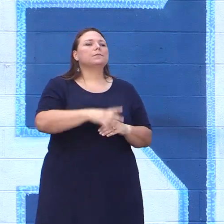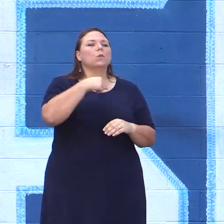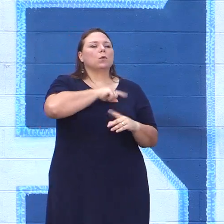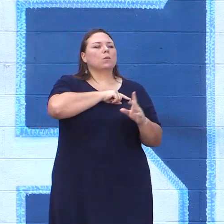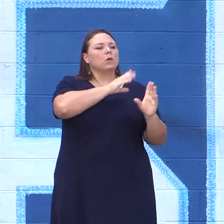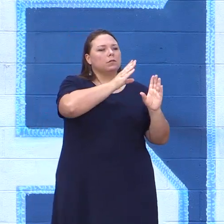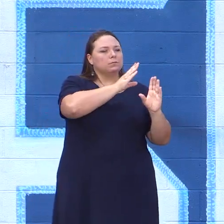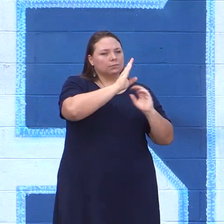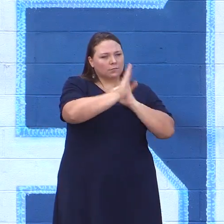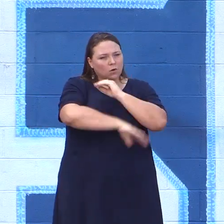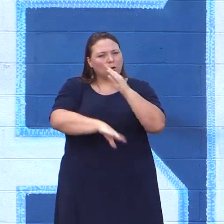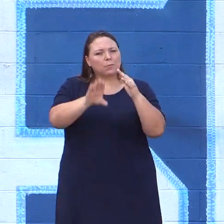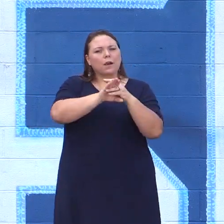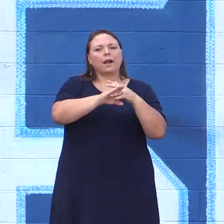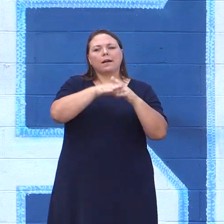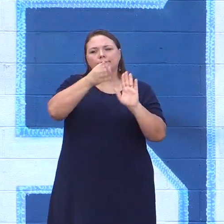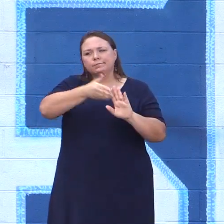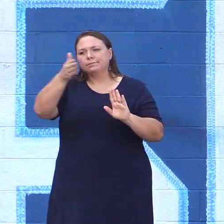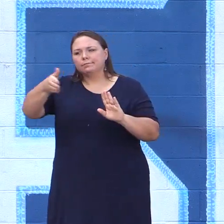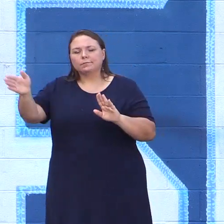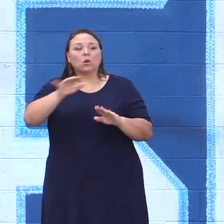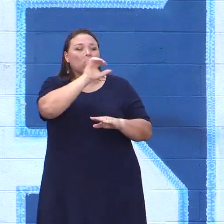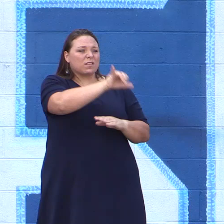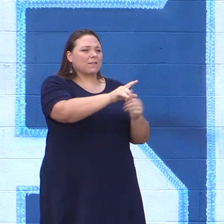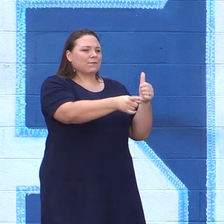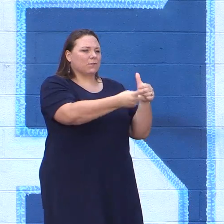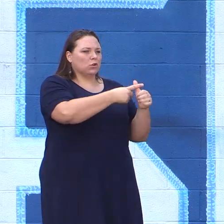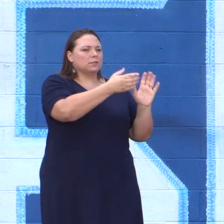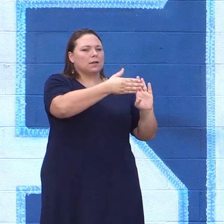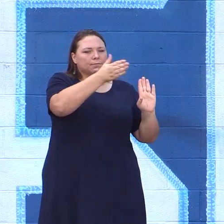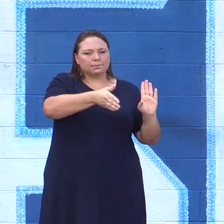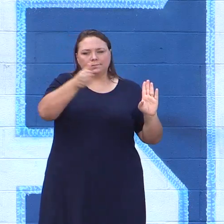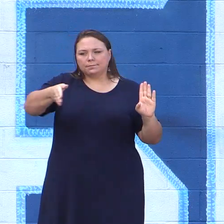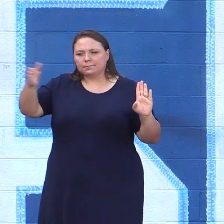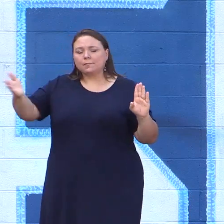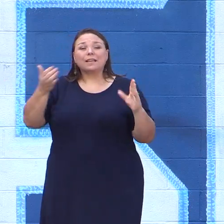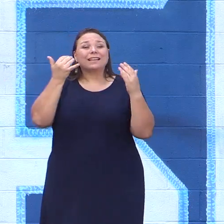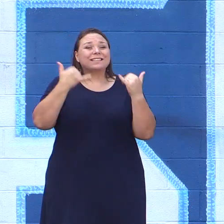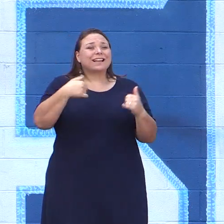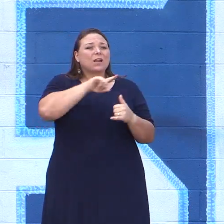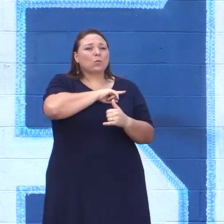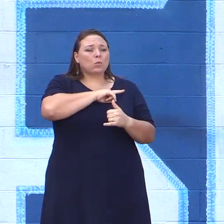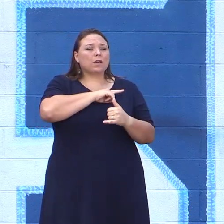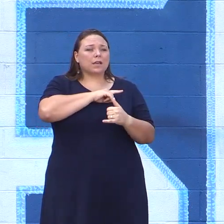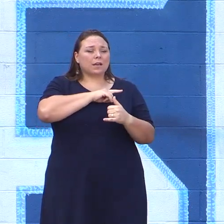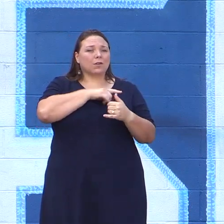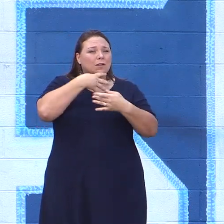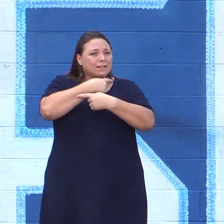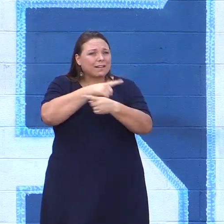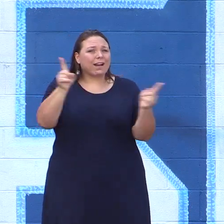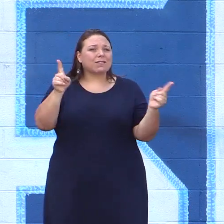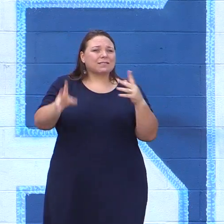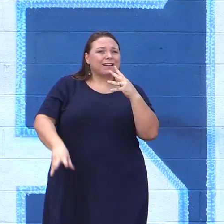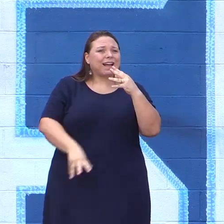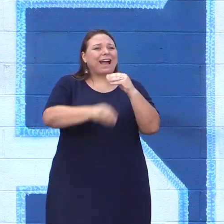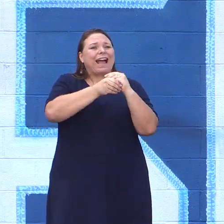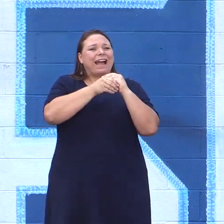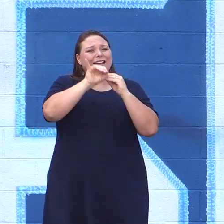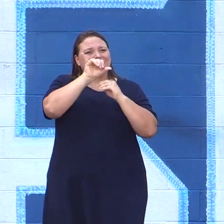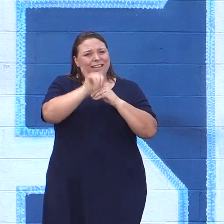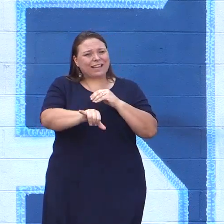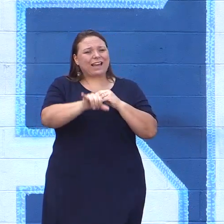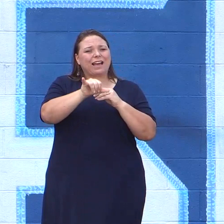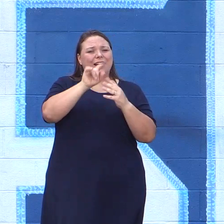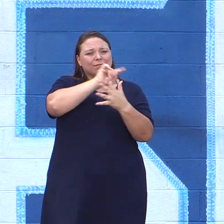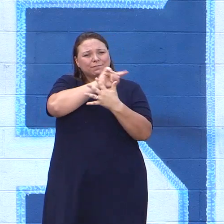will continue that. So that phase-in actually started first. We're here today extending that phase-in for extracurricular activities, which